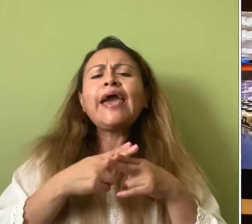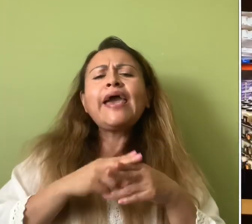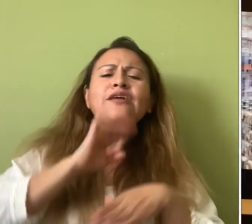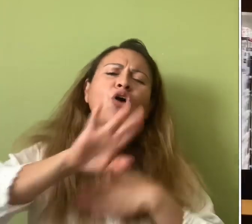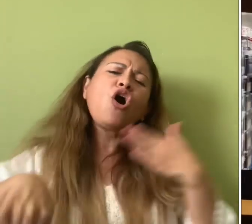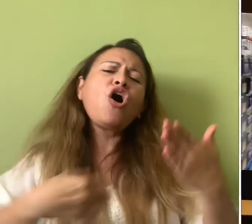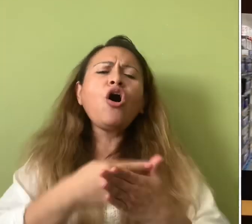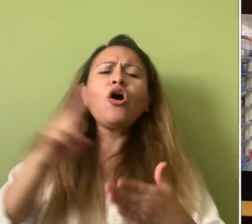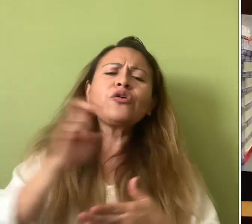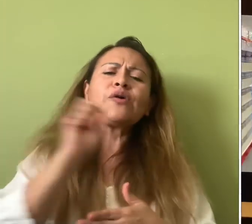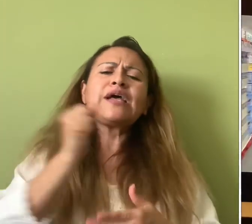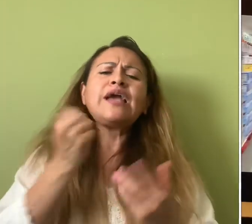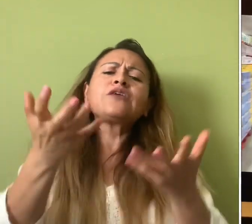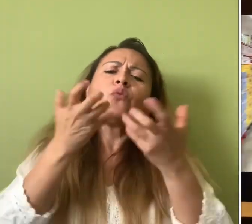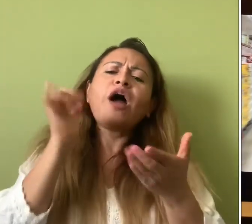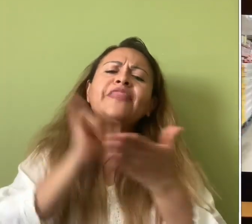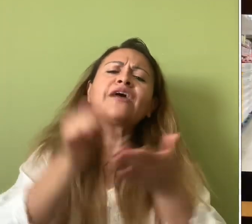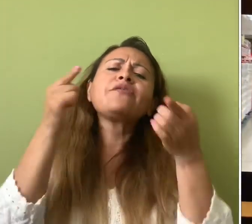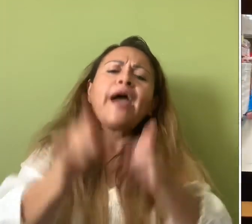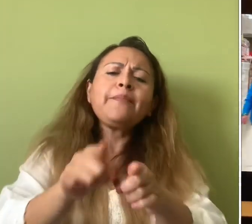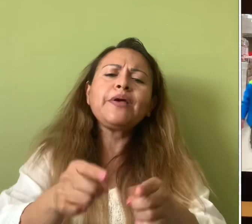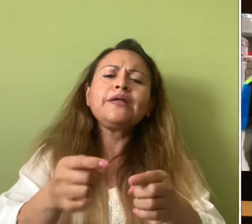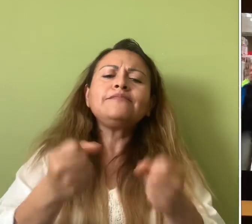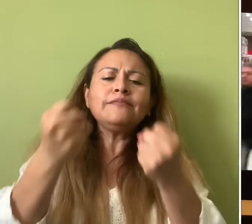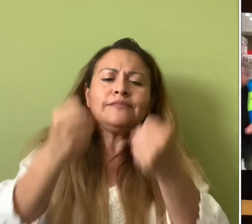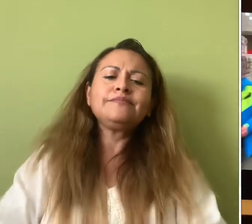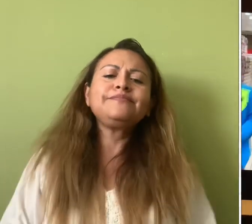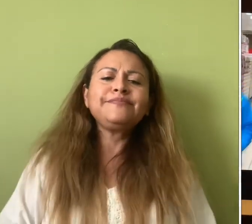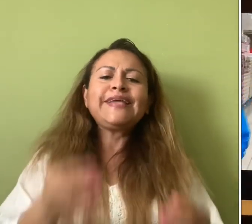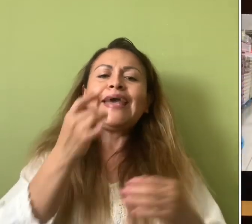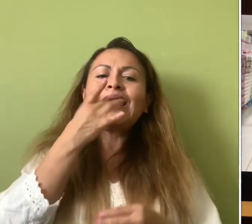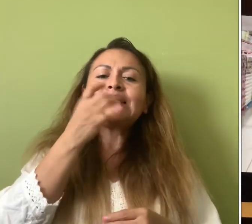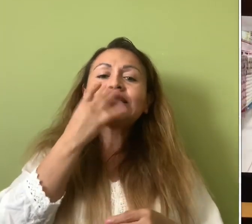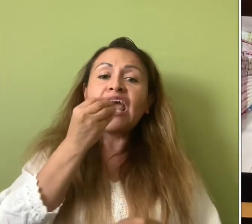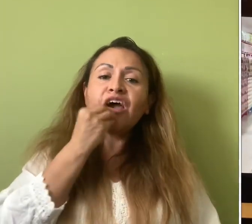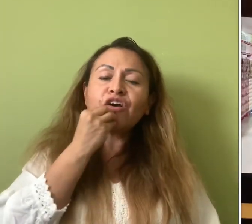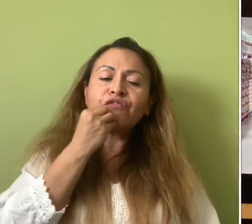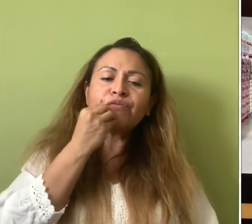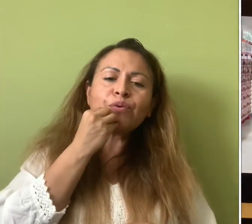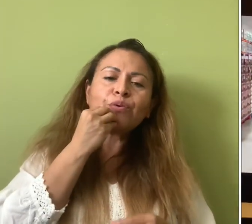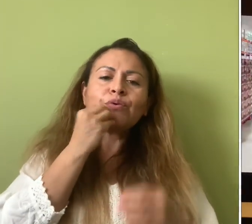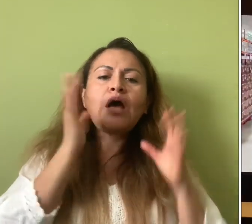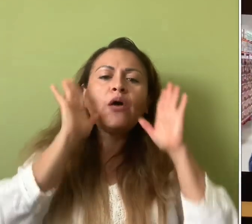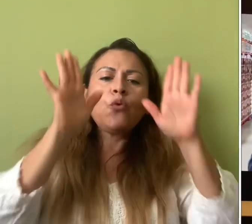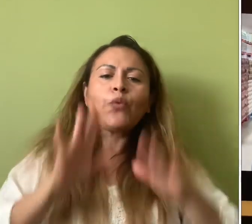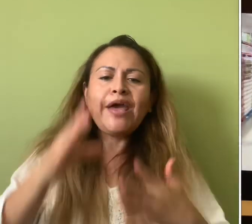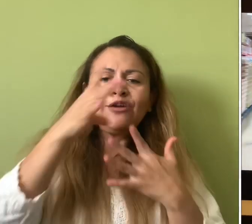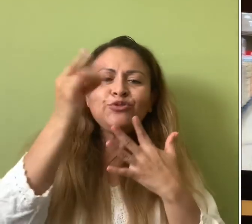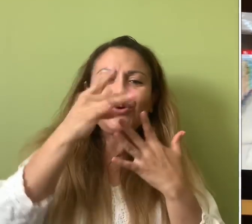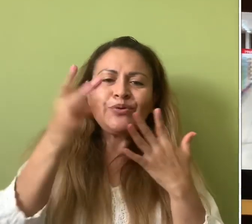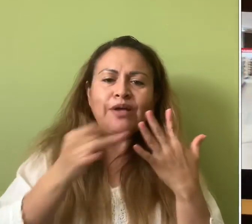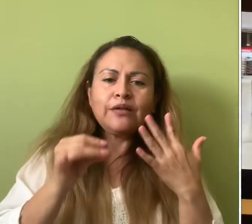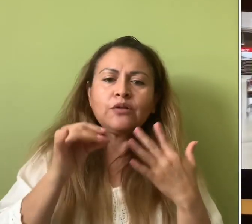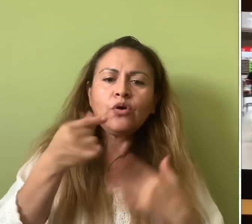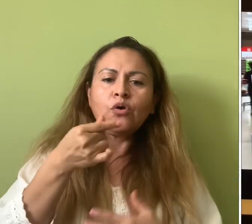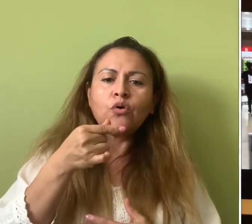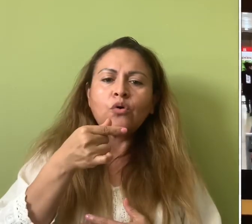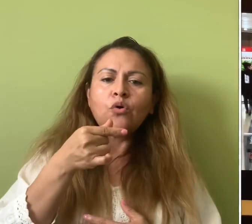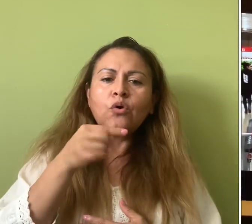that's what it's all about. All right, we got to hit the snack food aisle here because there's a lot of great choices. And if you're looking for a granola